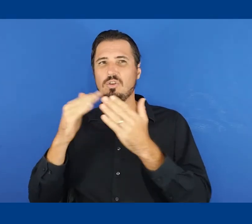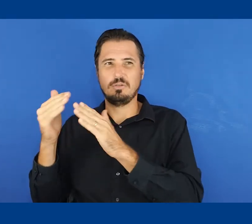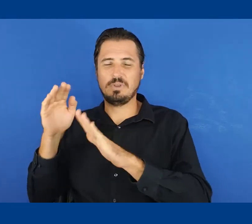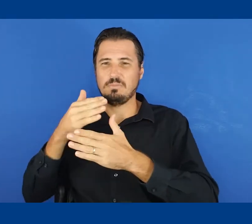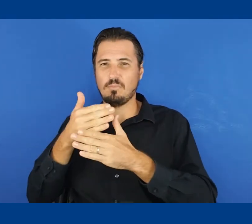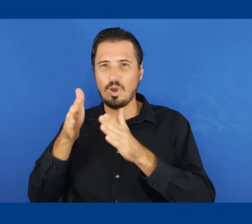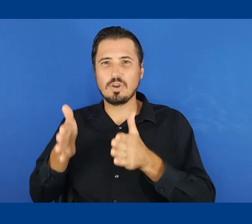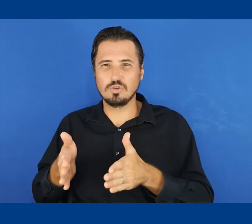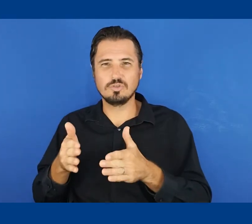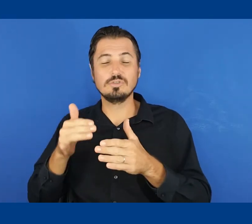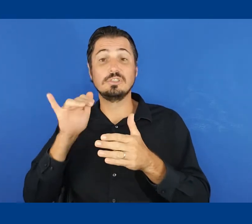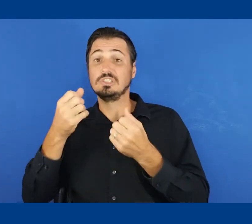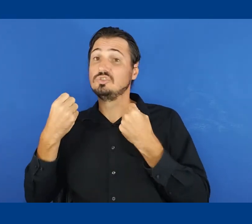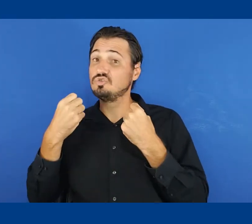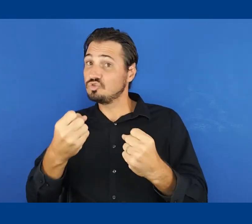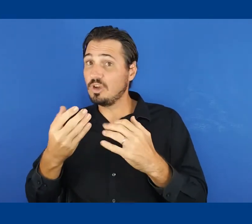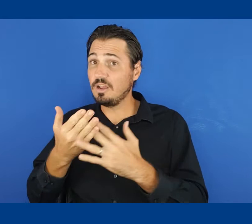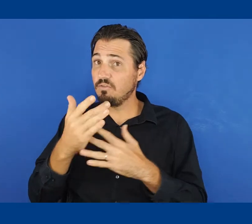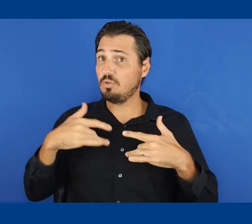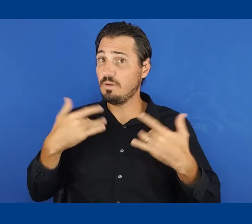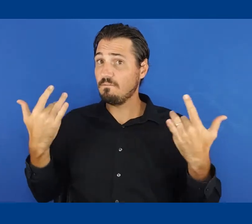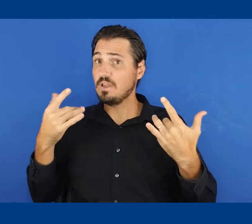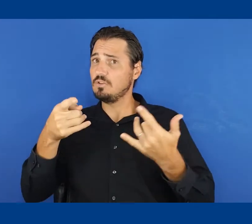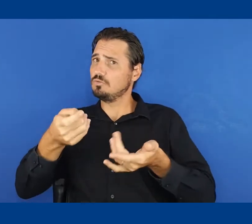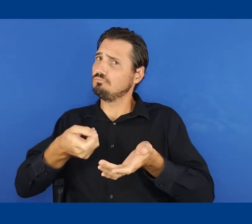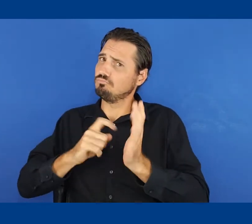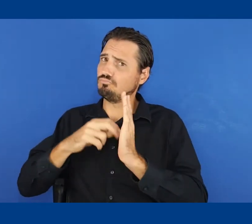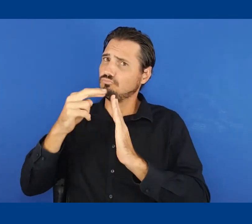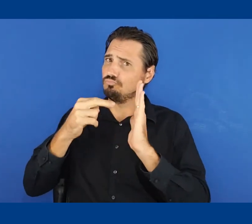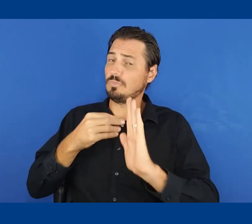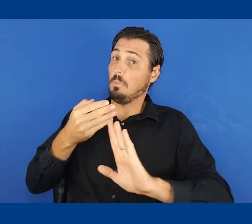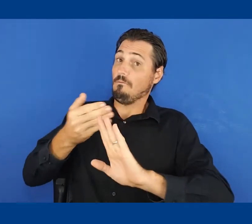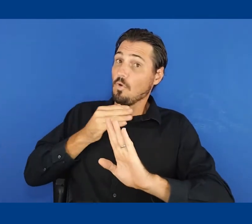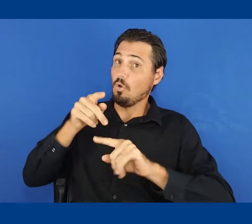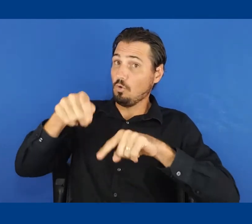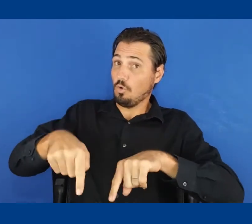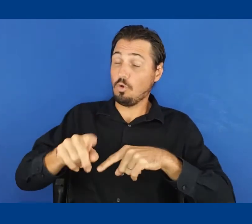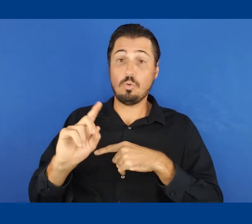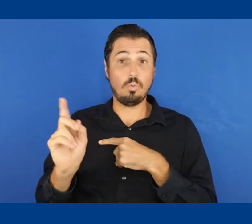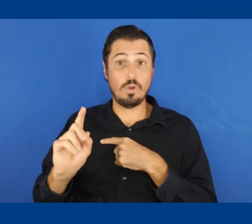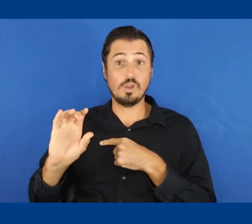It's a drive-through event. You must register in advance at